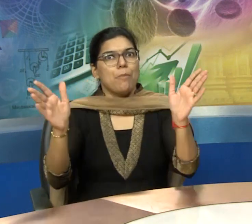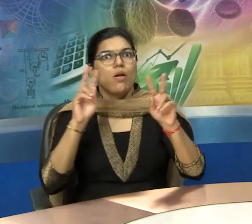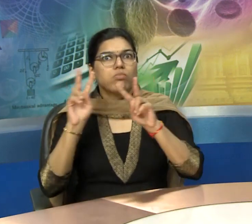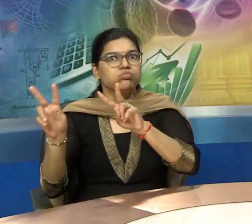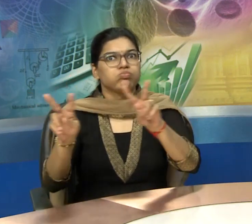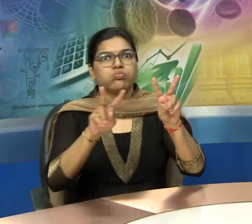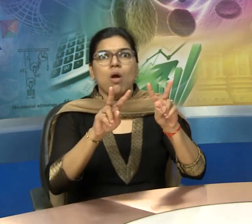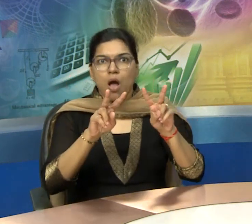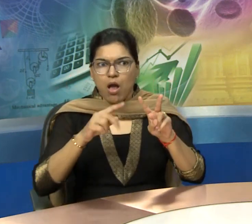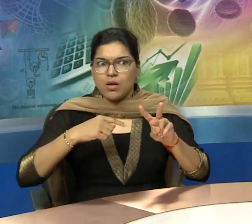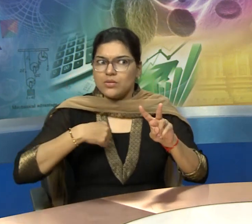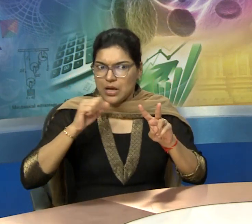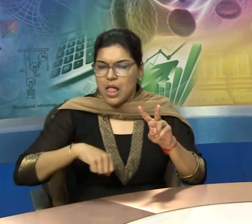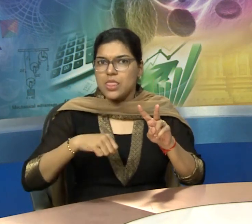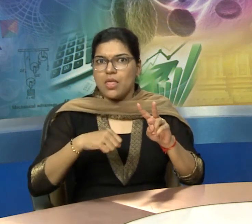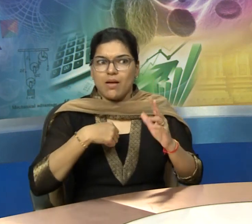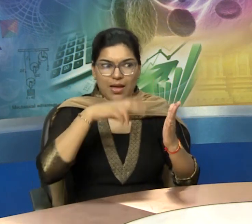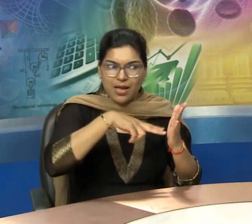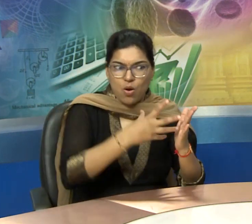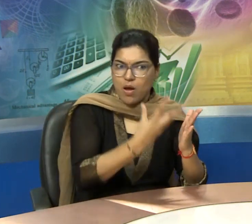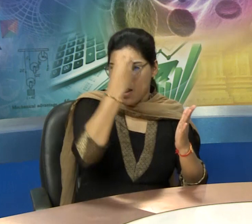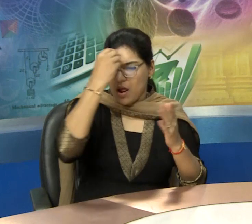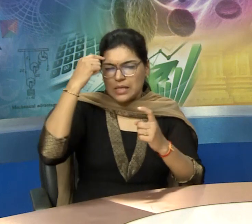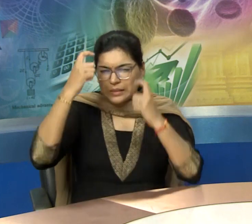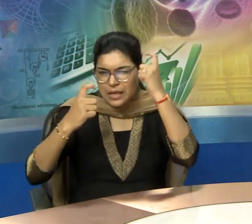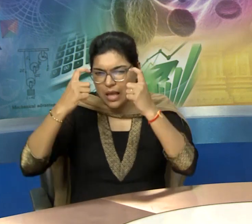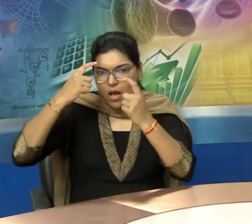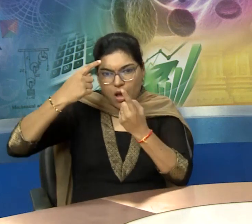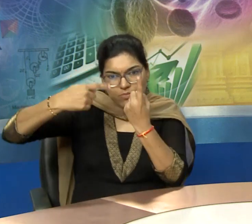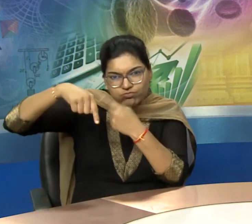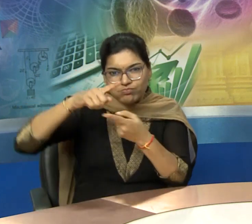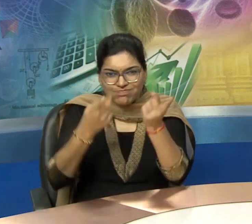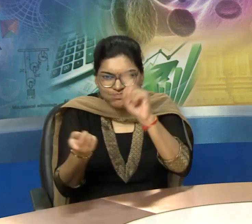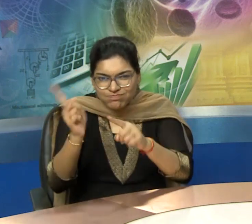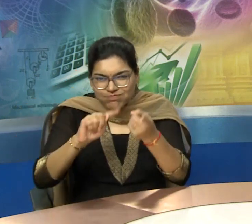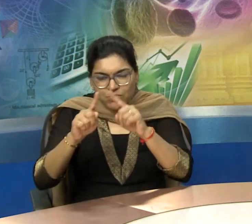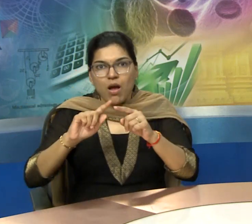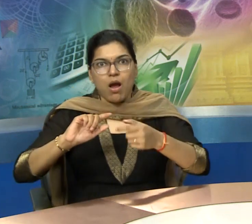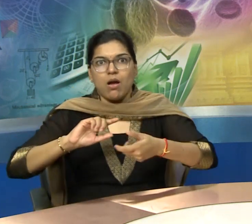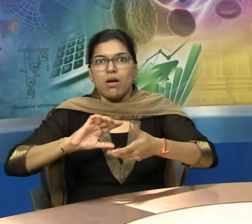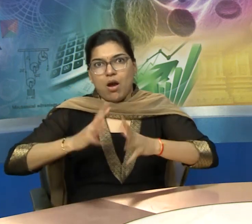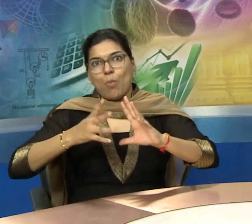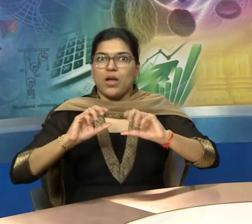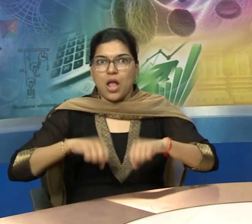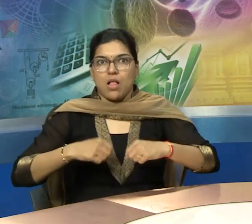We know that reading and thinking widens the mental horizon and it develops creative capabilities of the